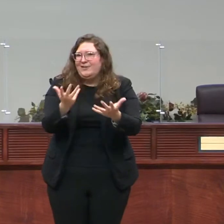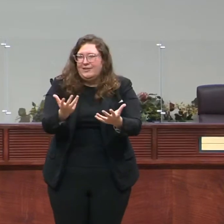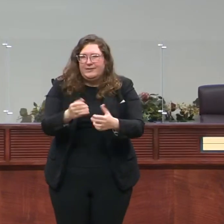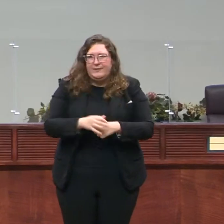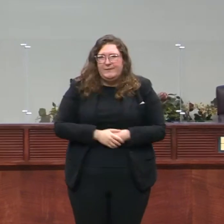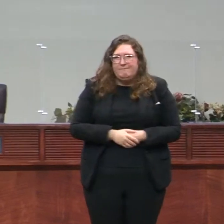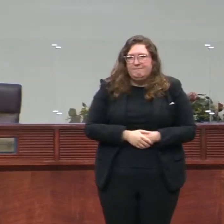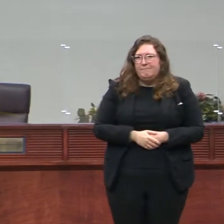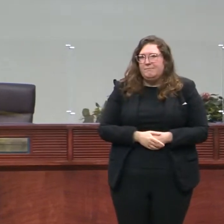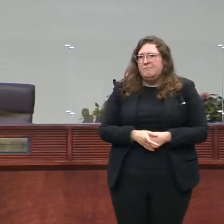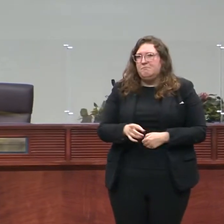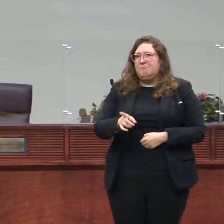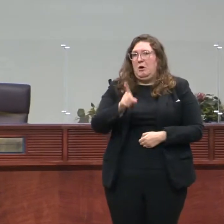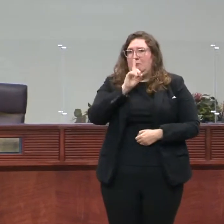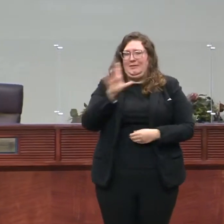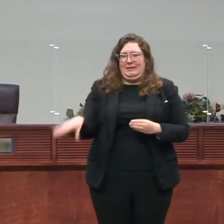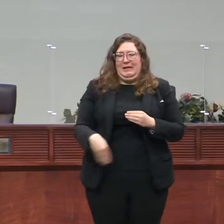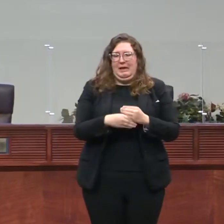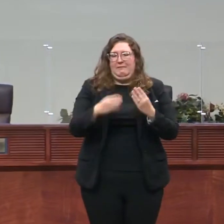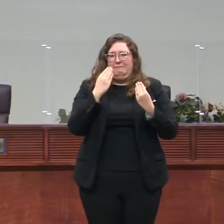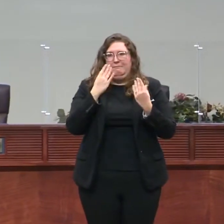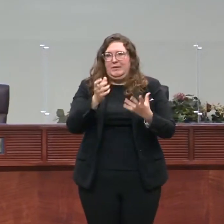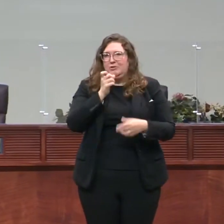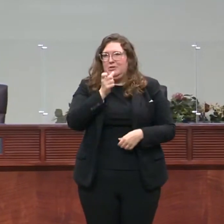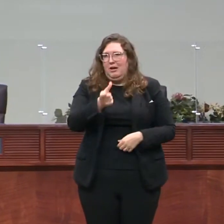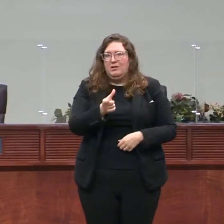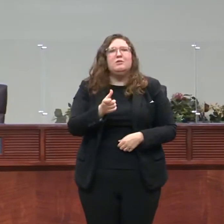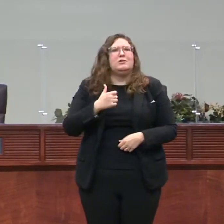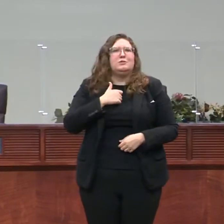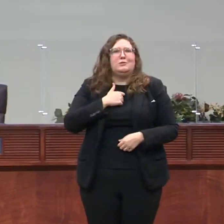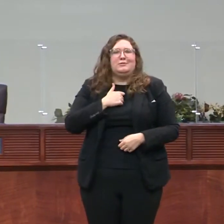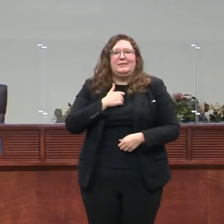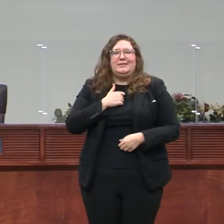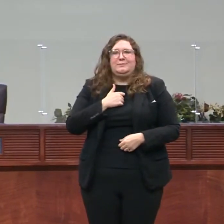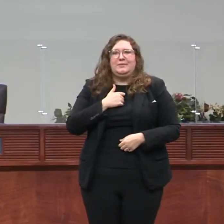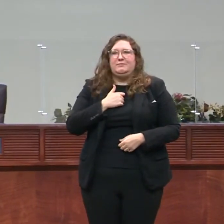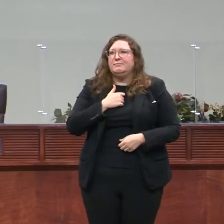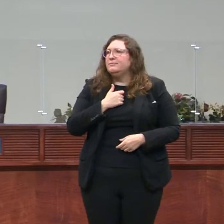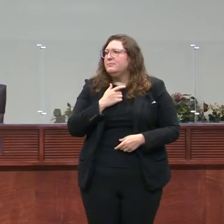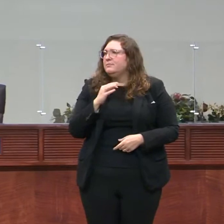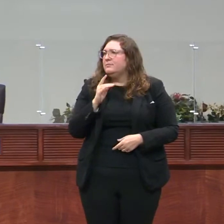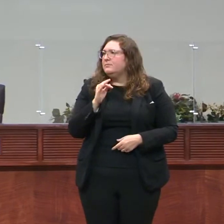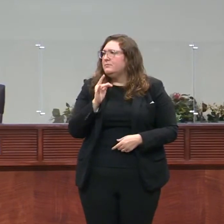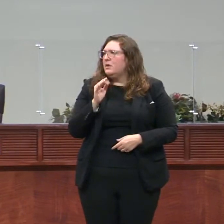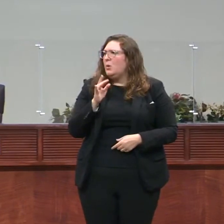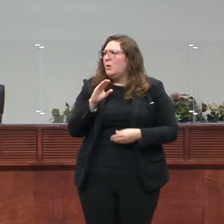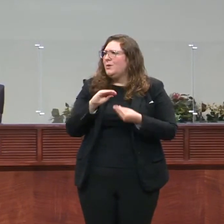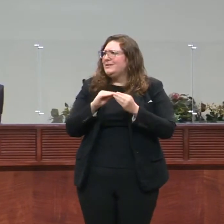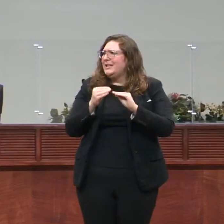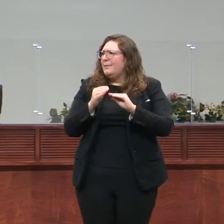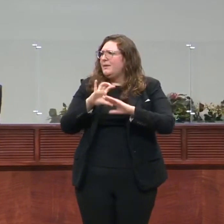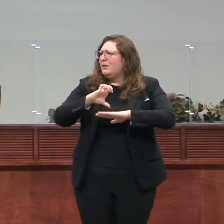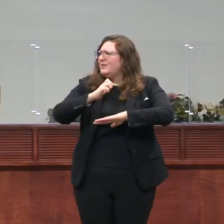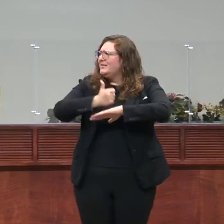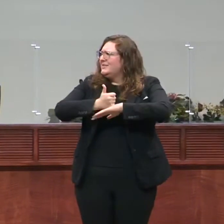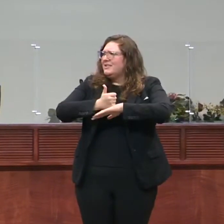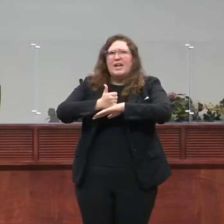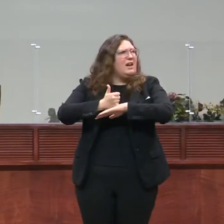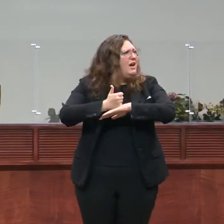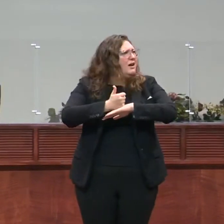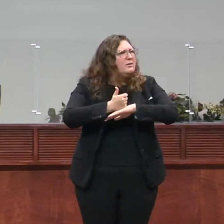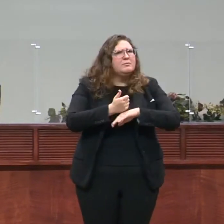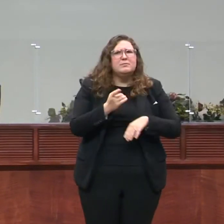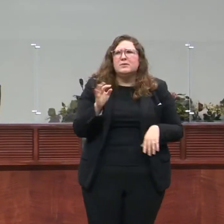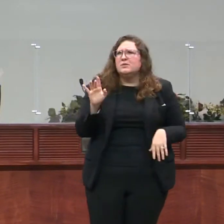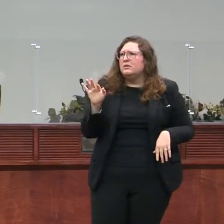I don't have any additional information on that. Okay, Danny, what's the number that was deployed? I think that was part of what Lauren was